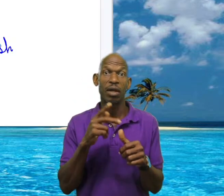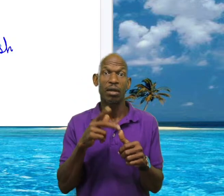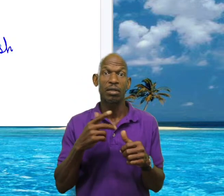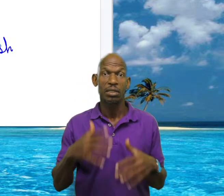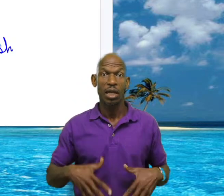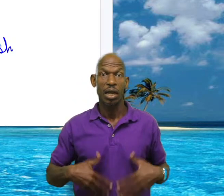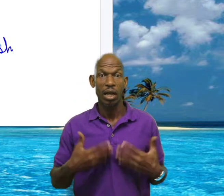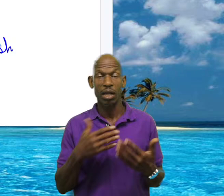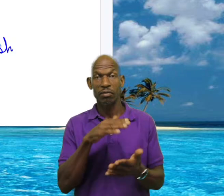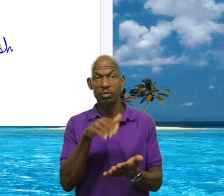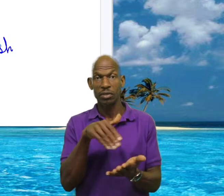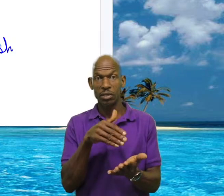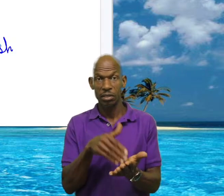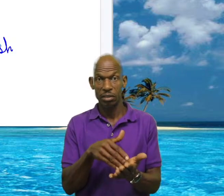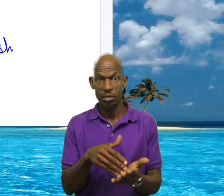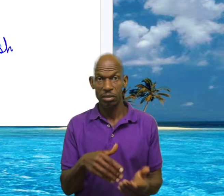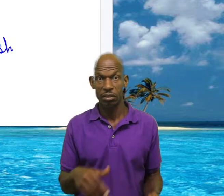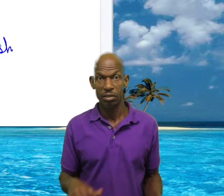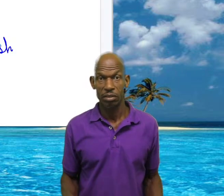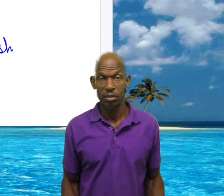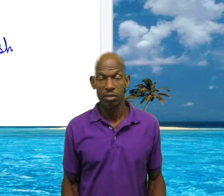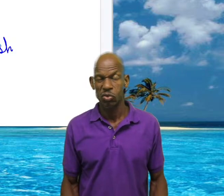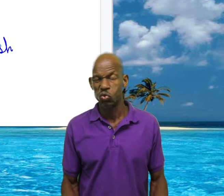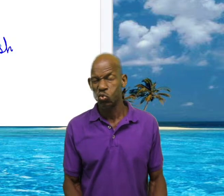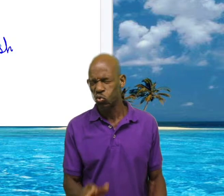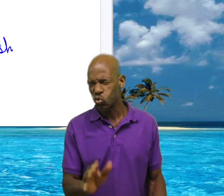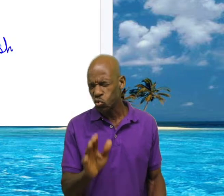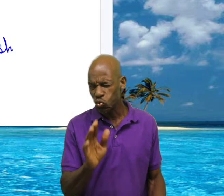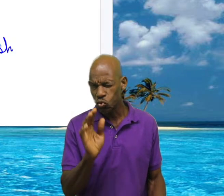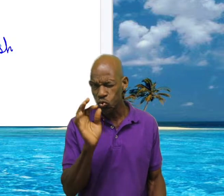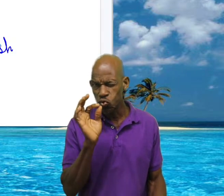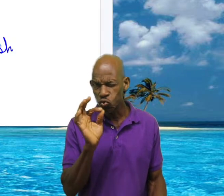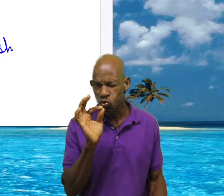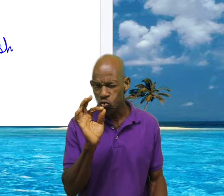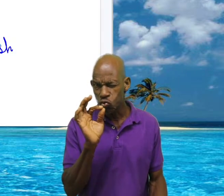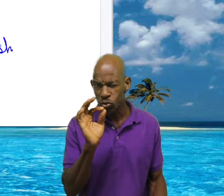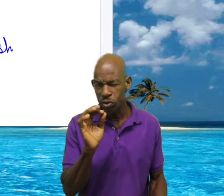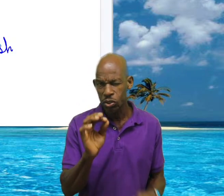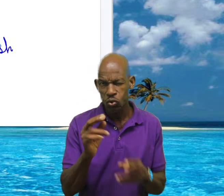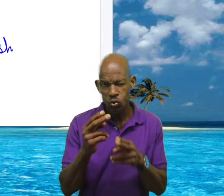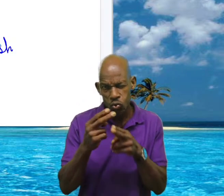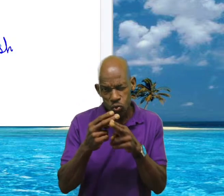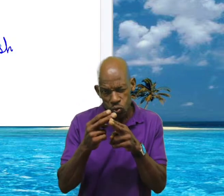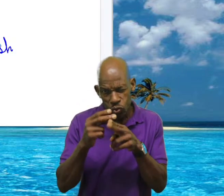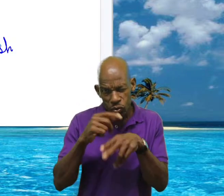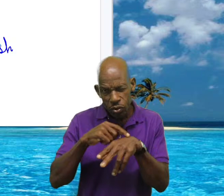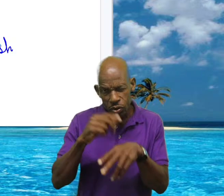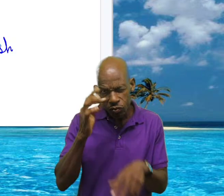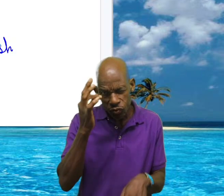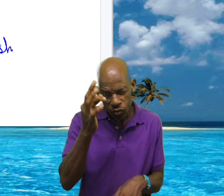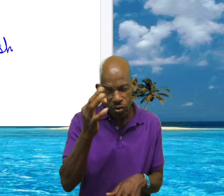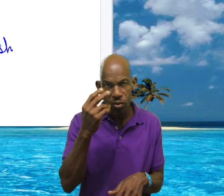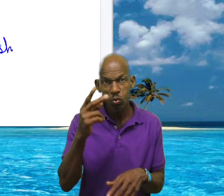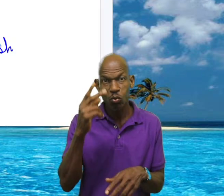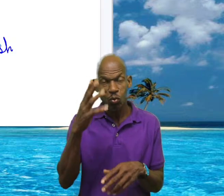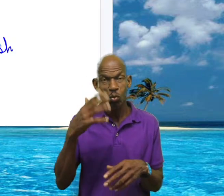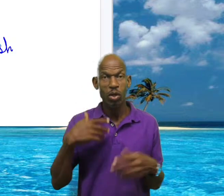another plug. We're going to be on our website soon, so you'll find everything, one-stop shop, one place to get